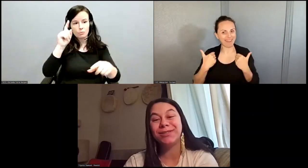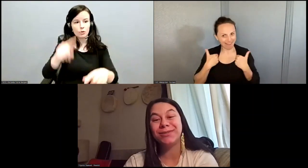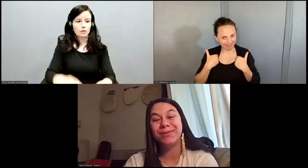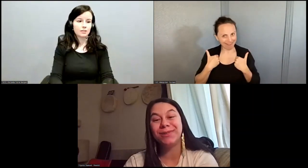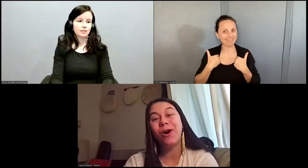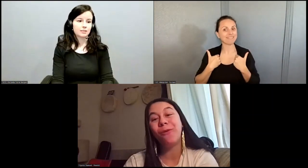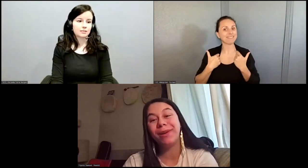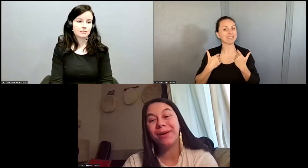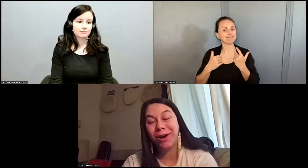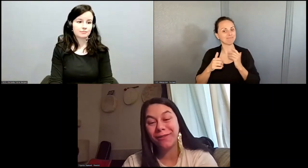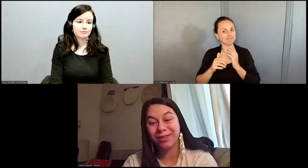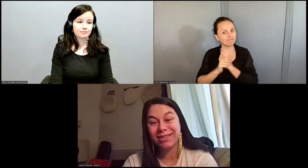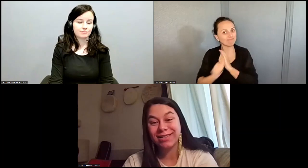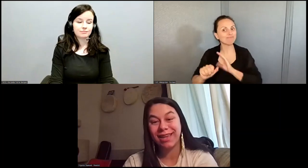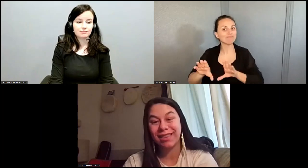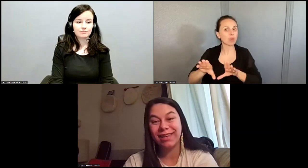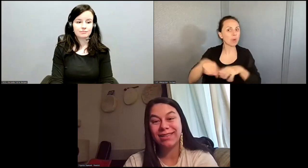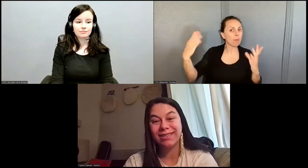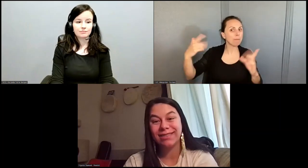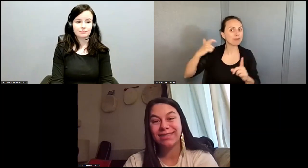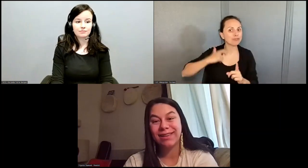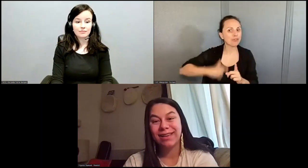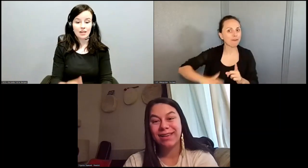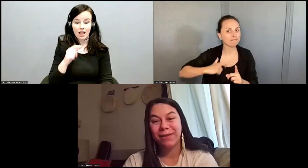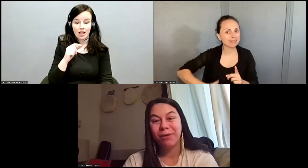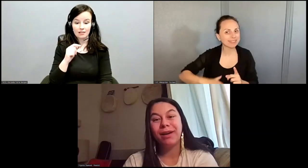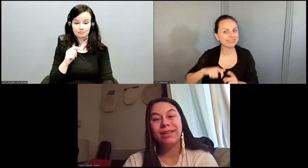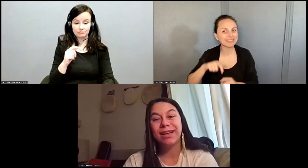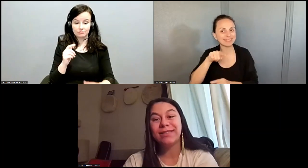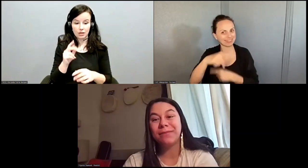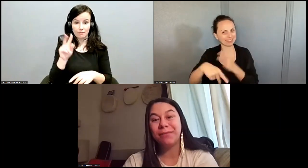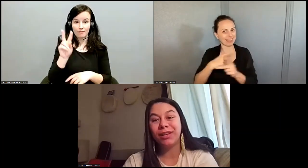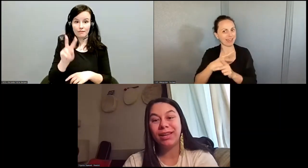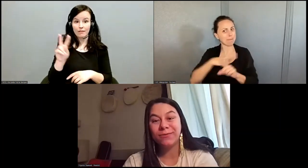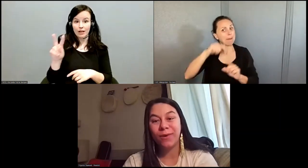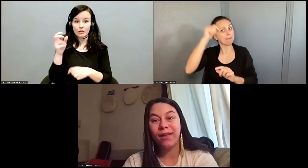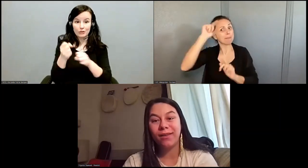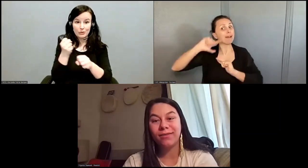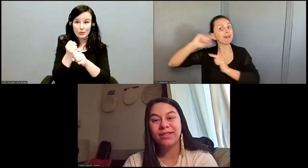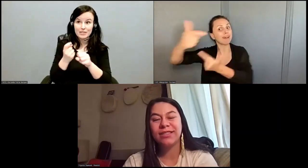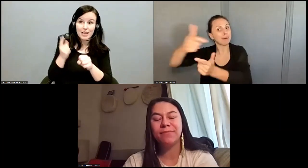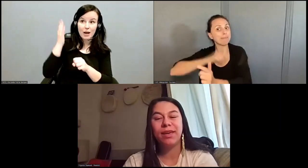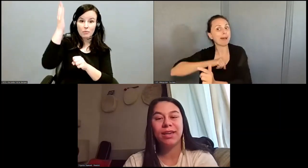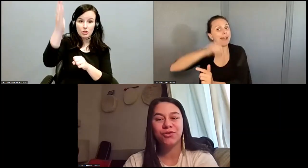ability to open up conferences like these, but my son's ability as